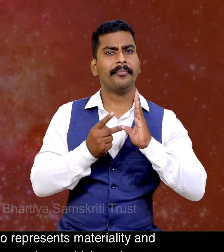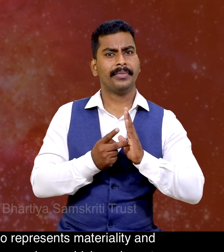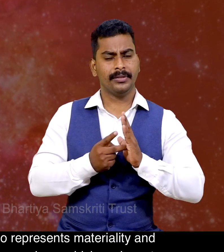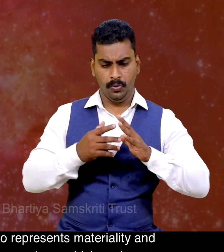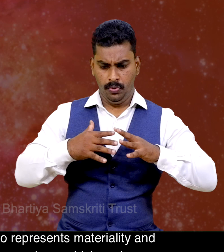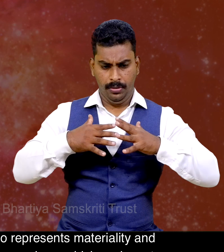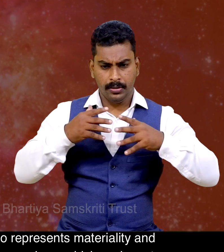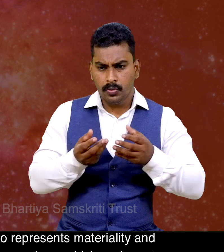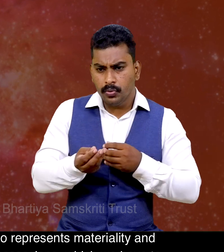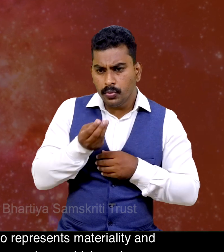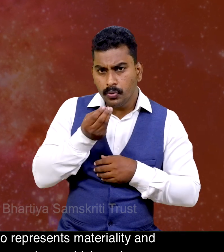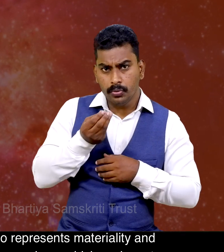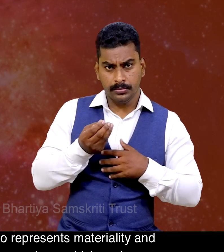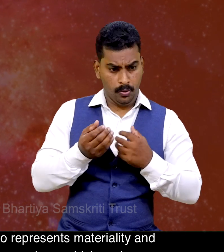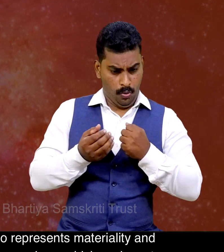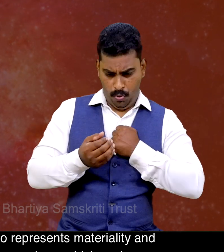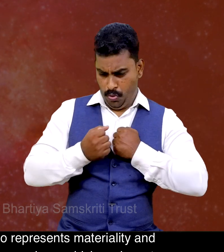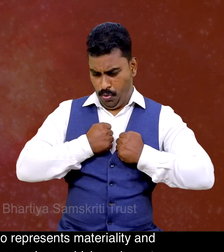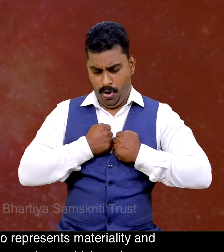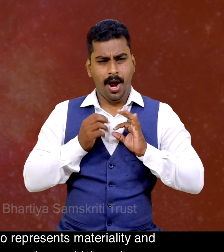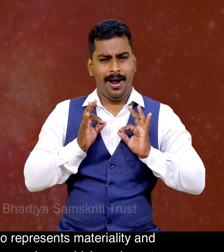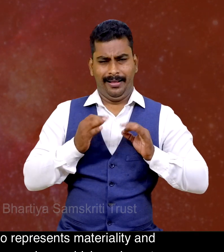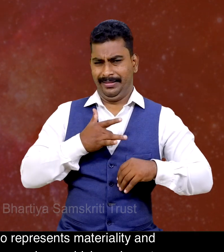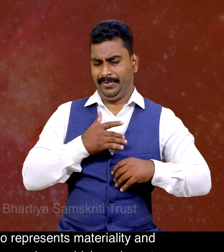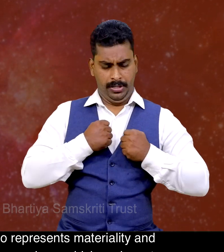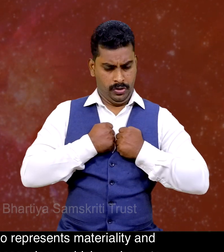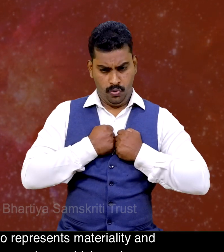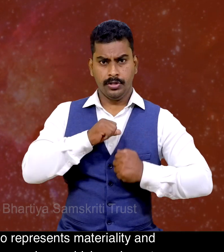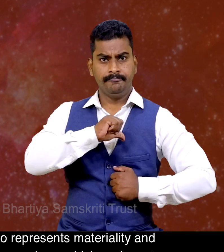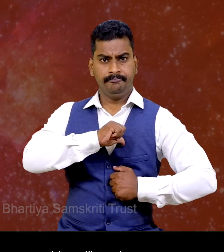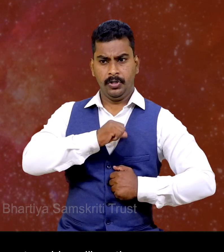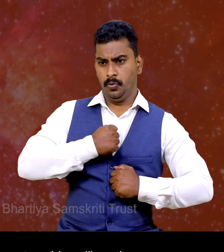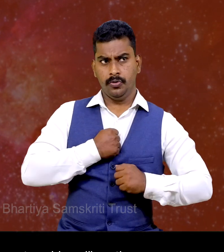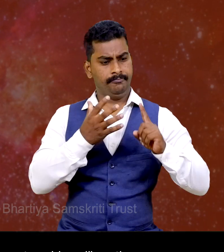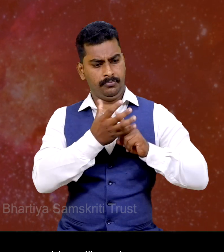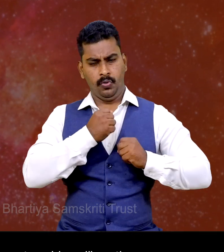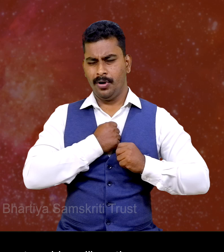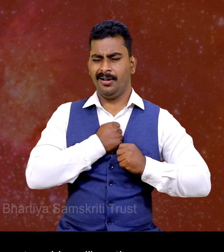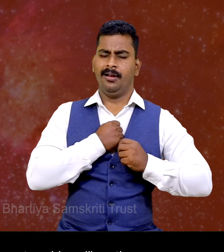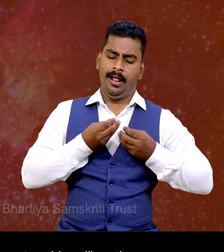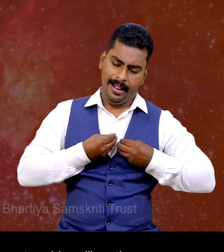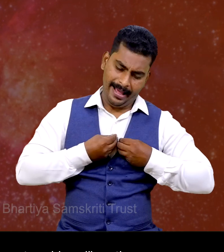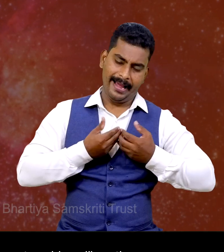represents materiality and worldly possessions which we have to renounce to achieve liberation.